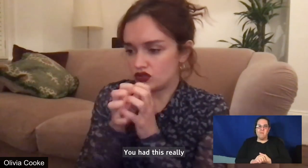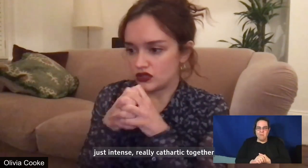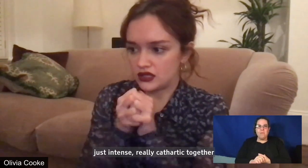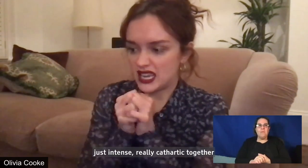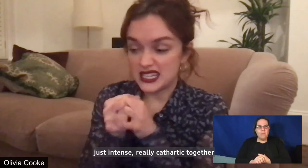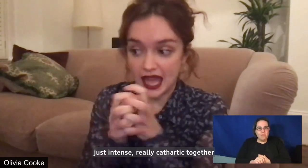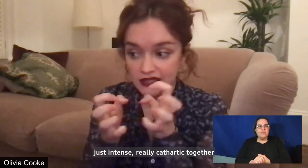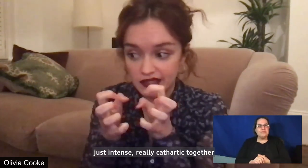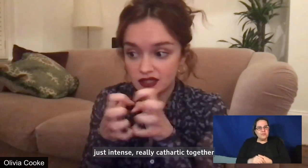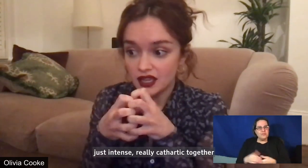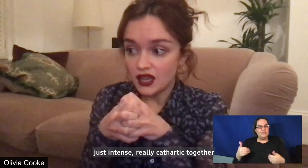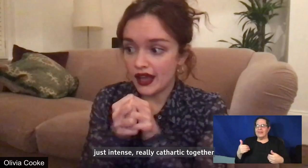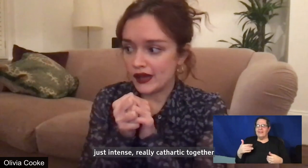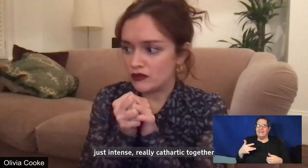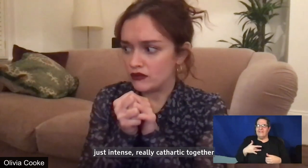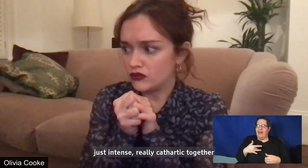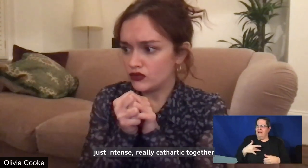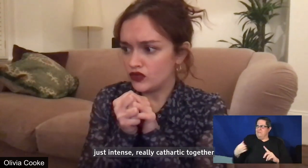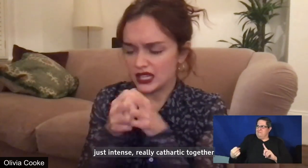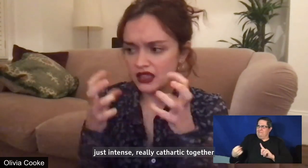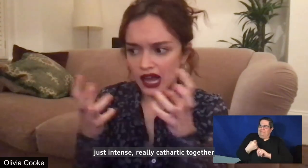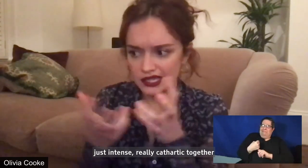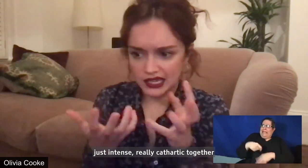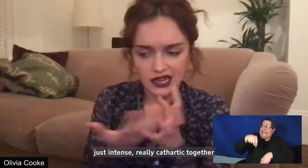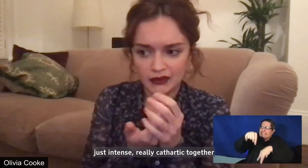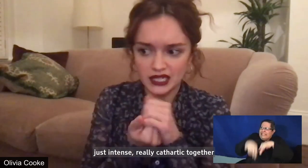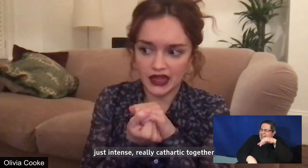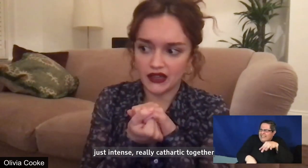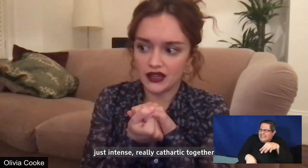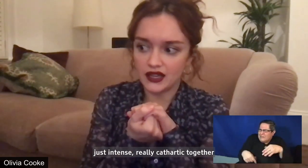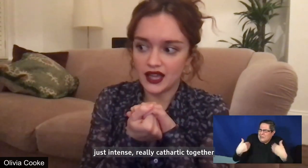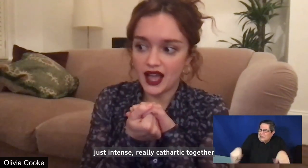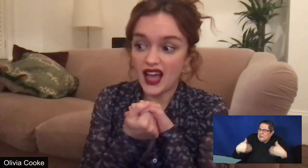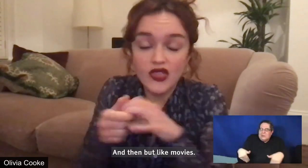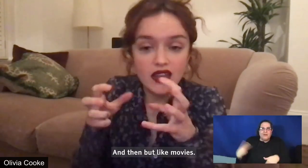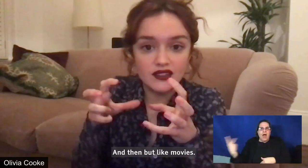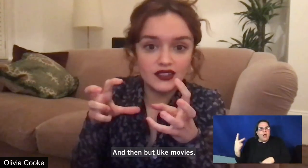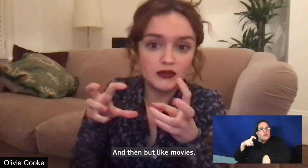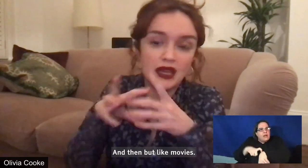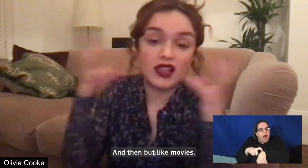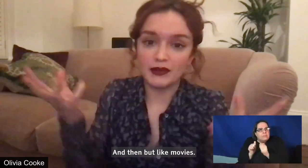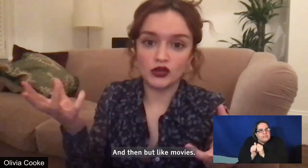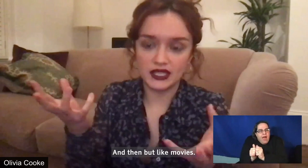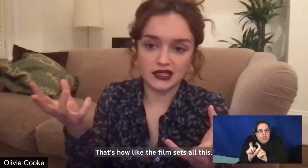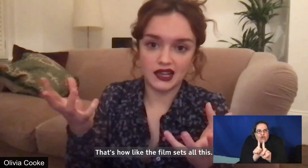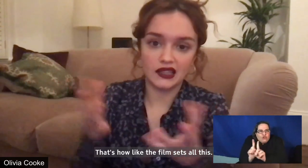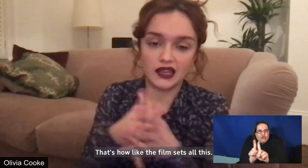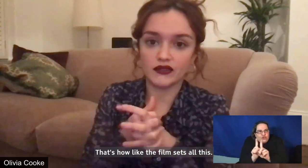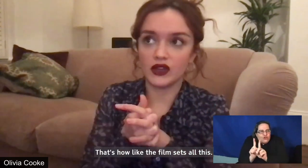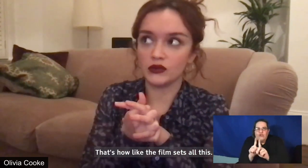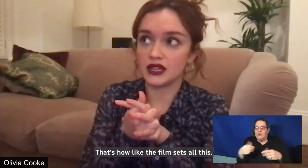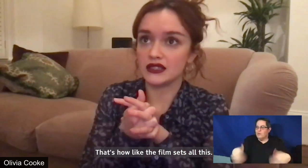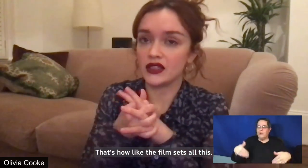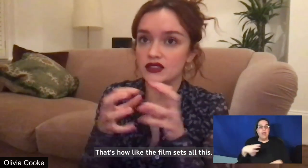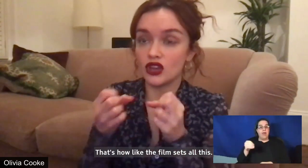really just intense, really cathartic time together. And then, like movie sets are,